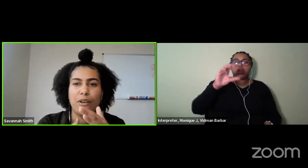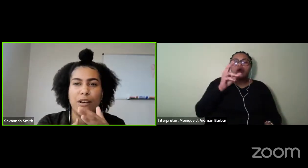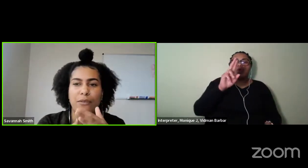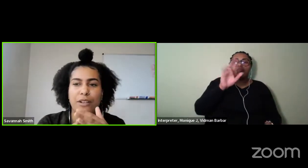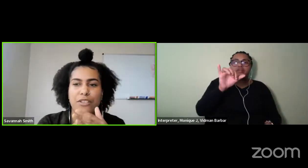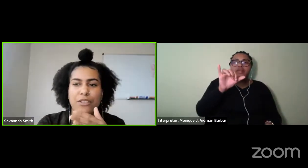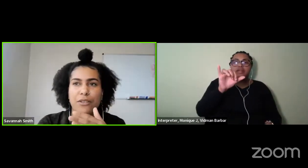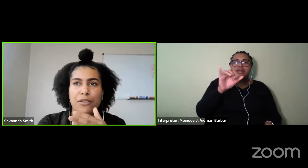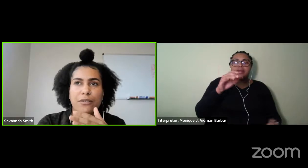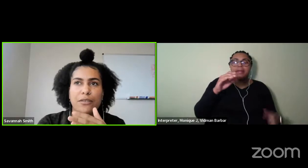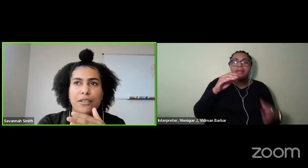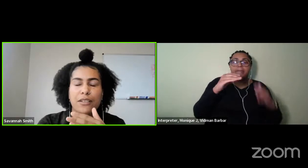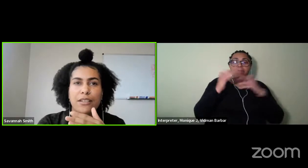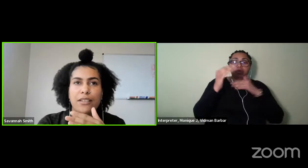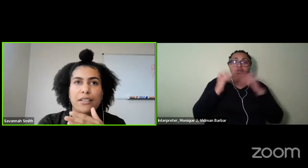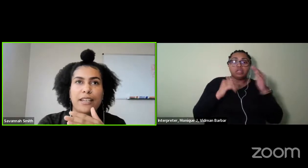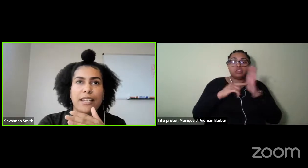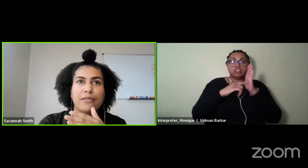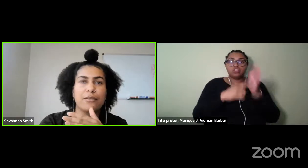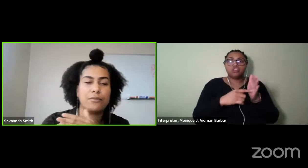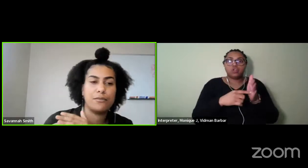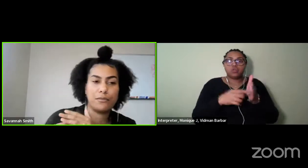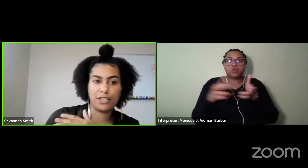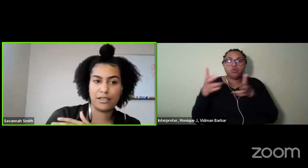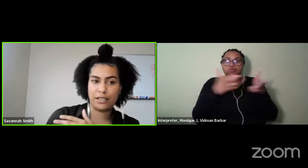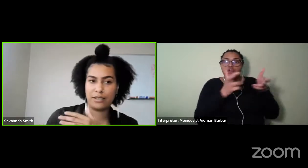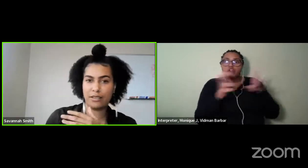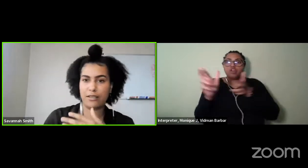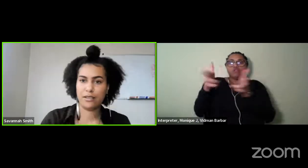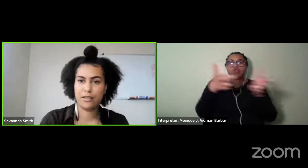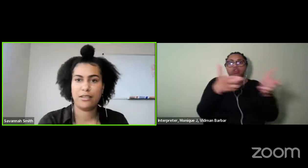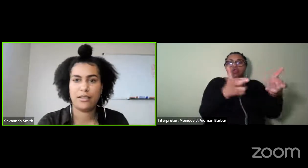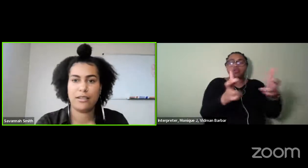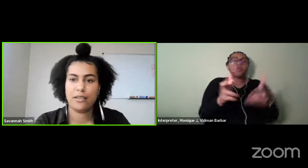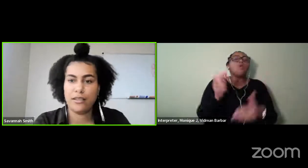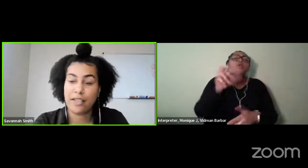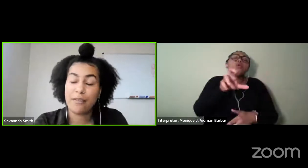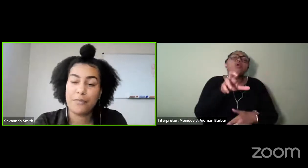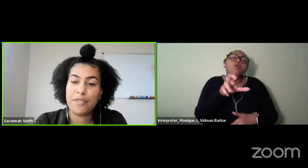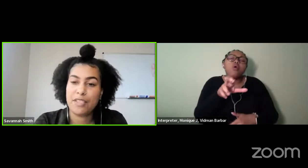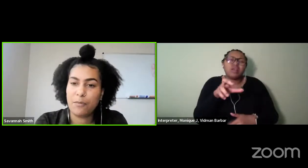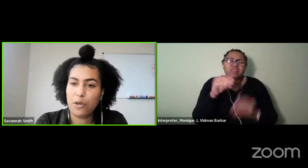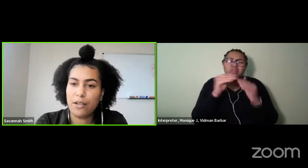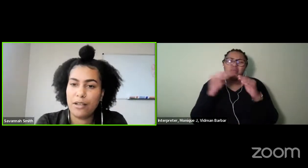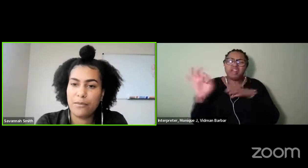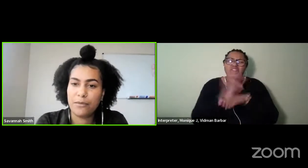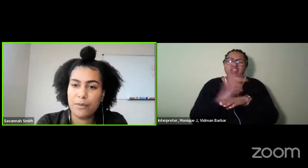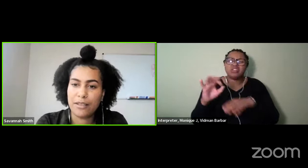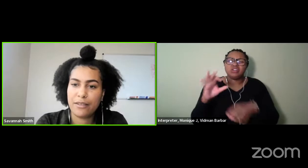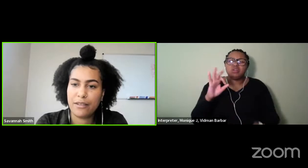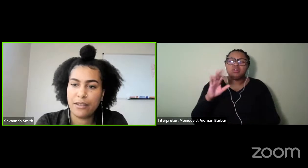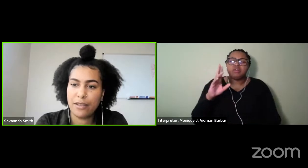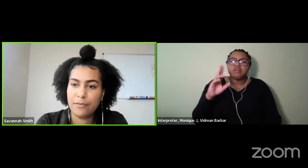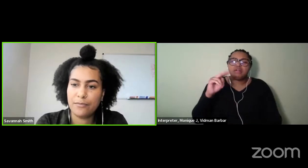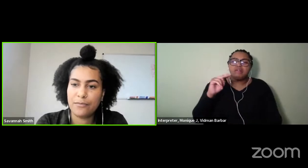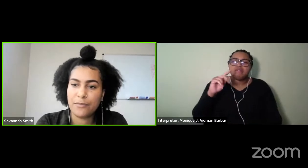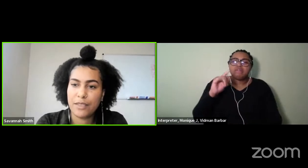is it more of a functional thing, which I think is I've been seeing more of